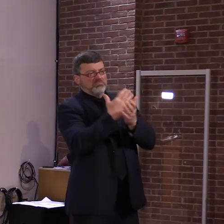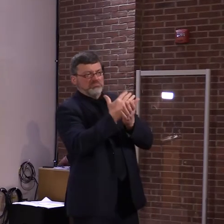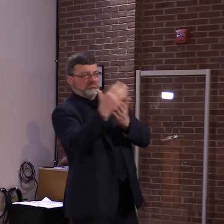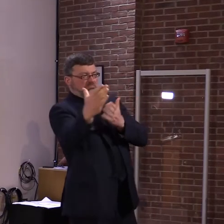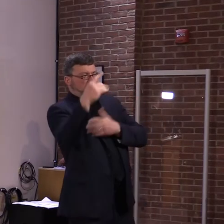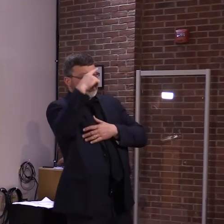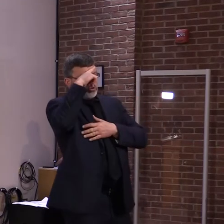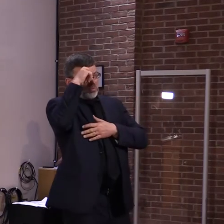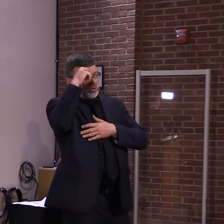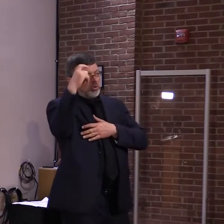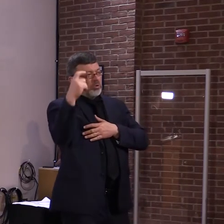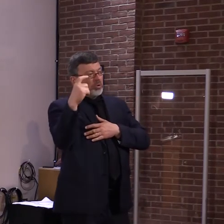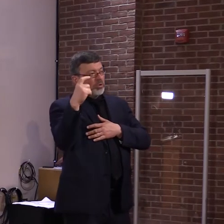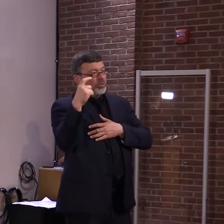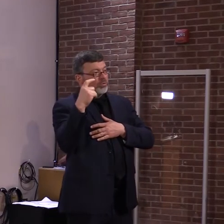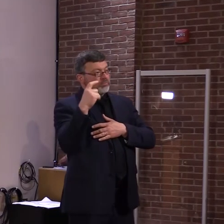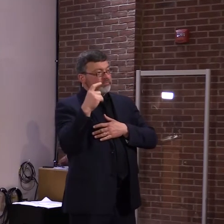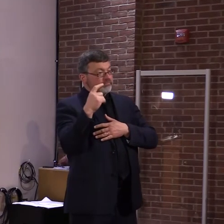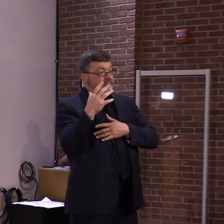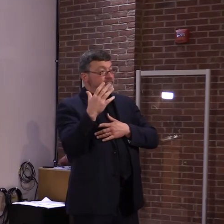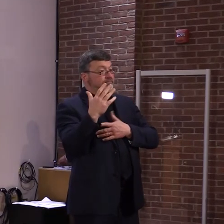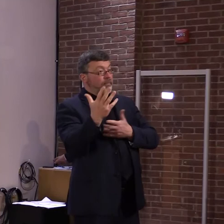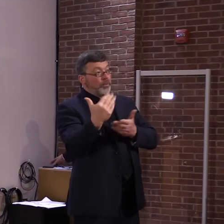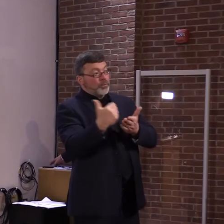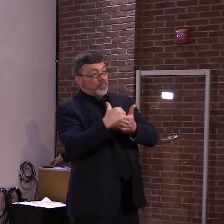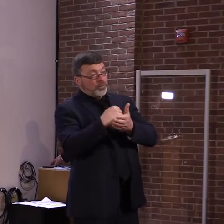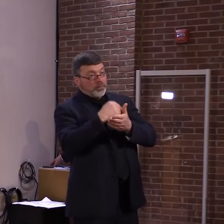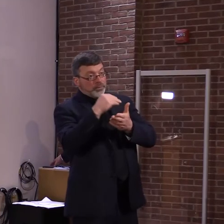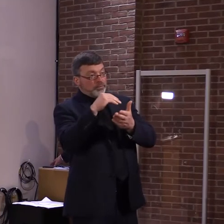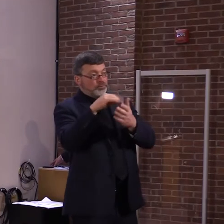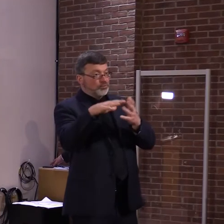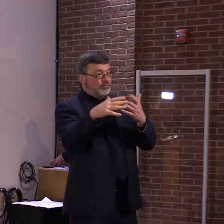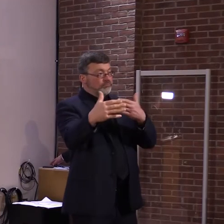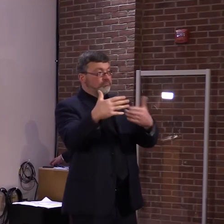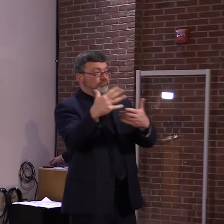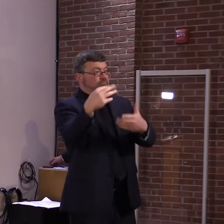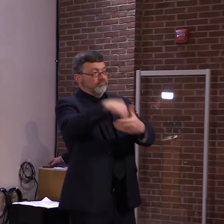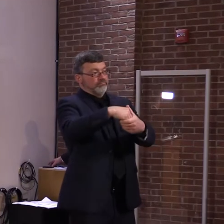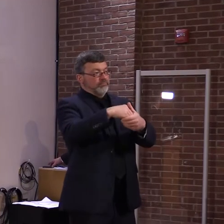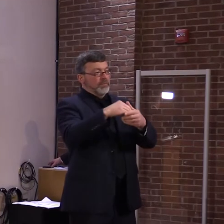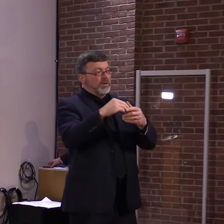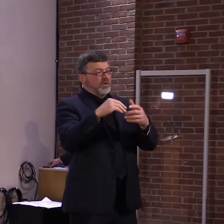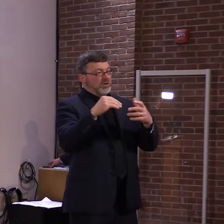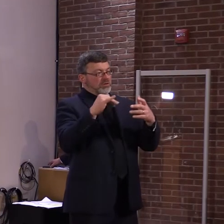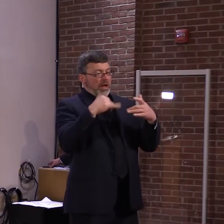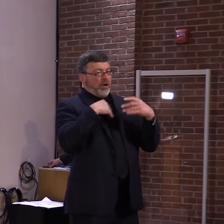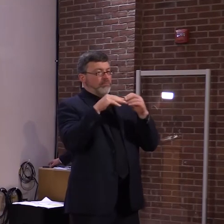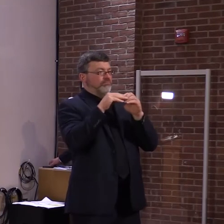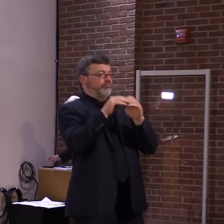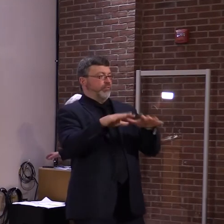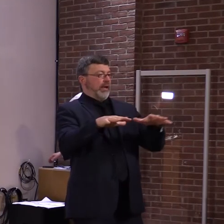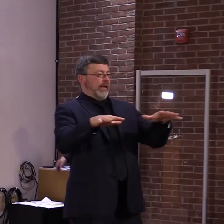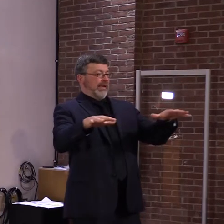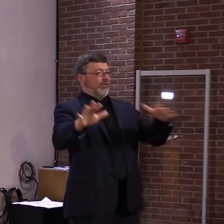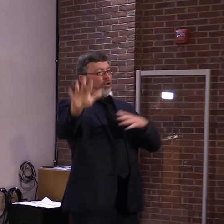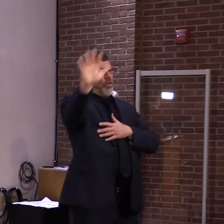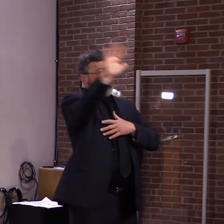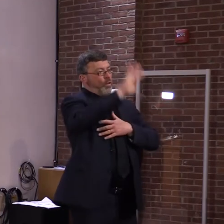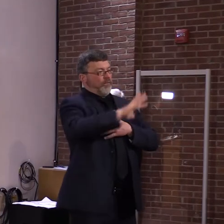involving students. But our goal would be have a more widespread surveillance testing program well established come fall.